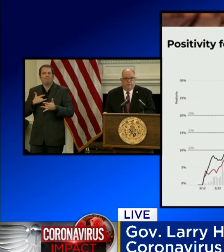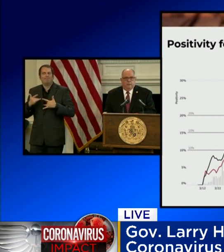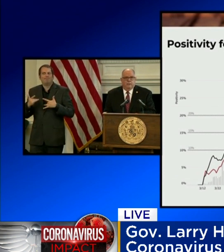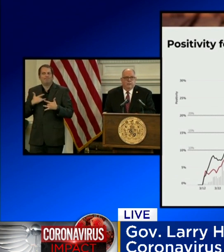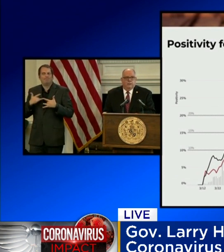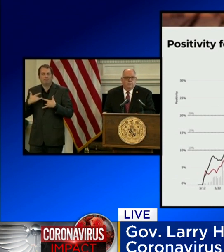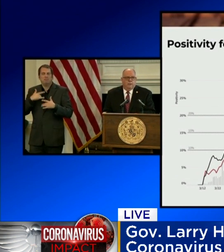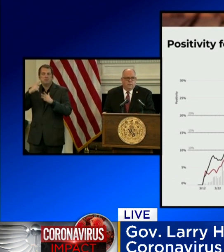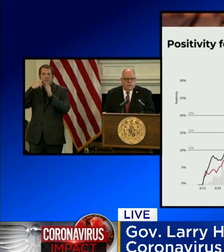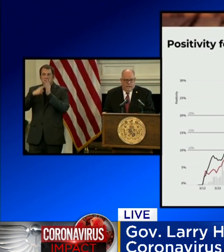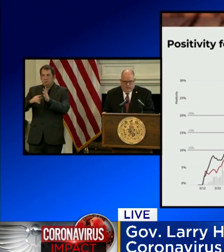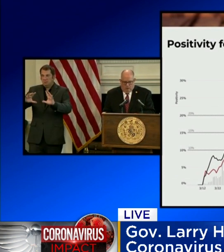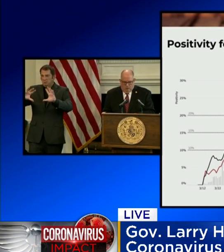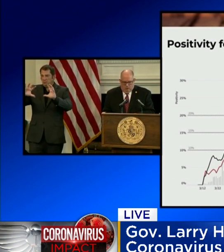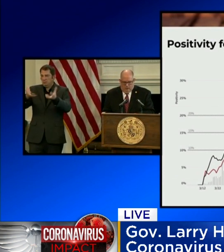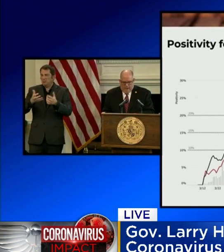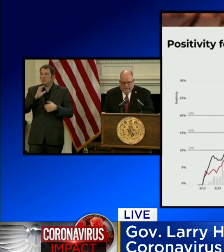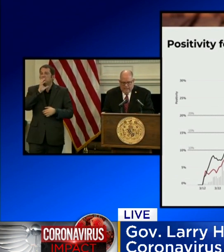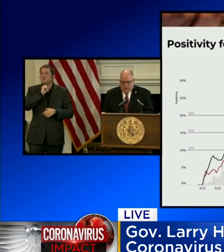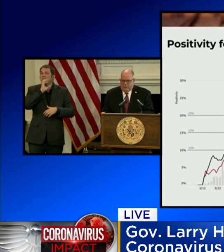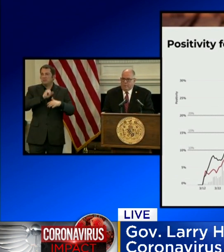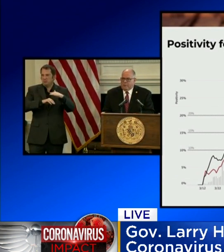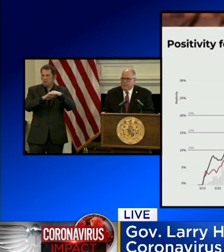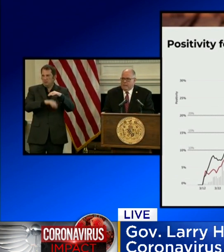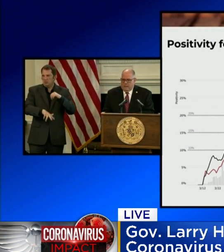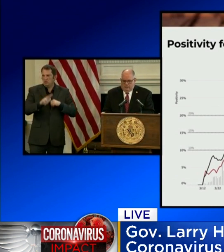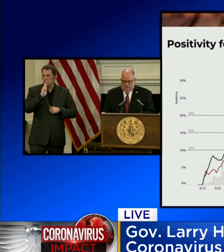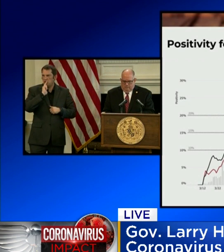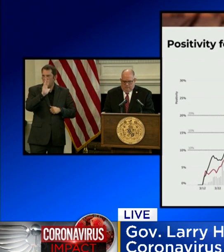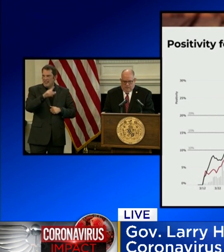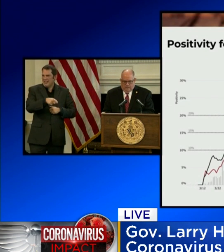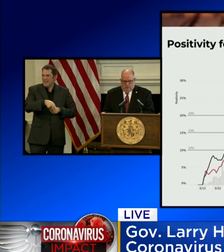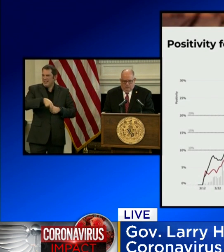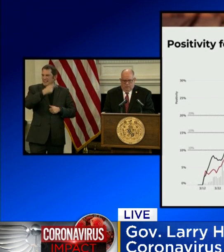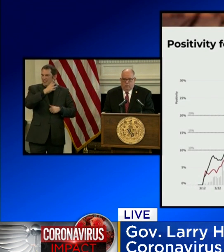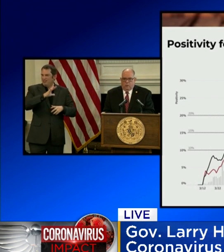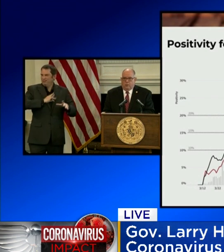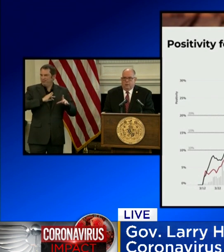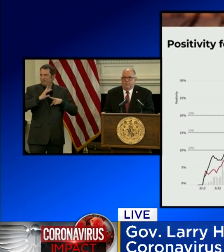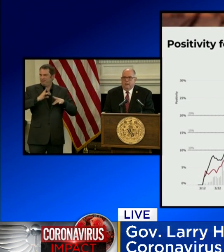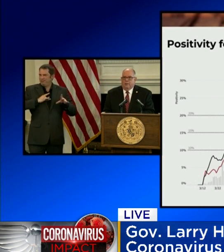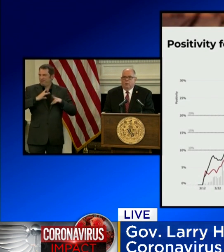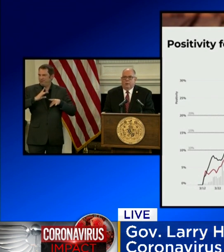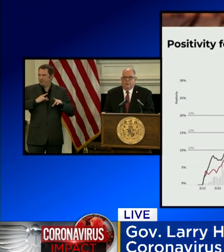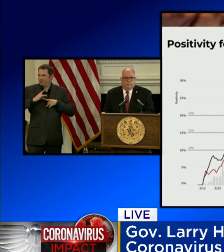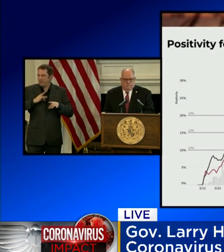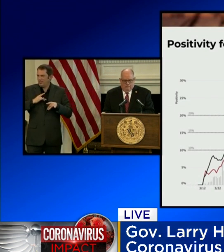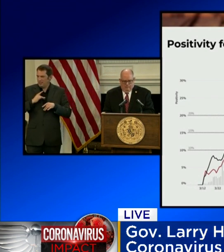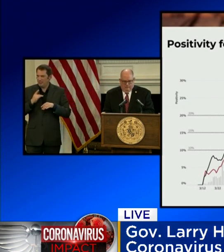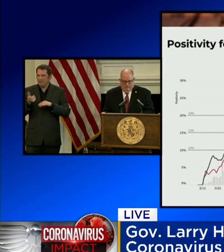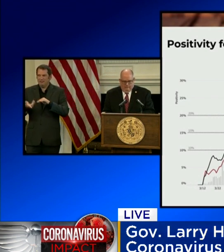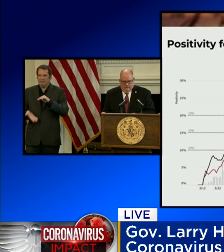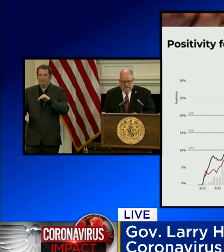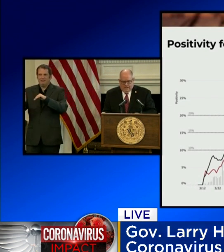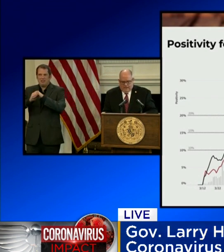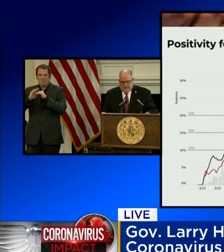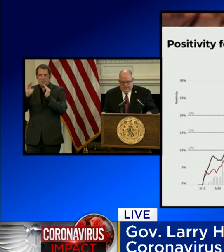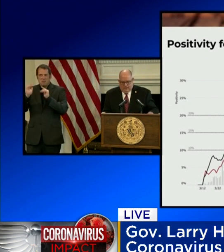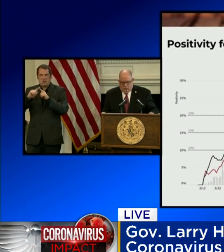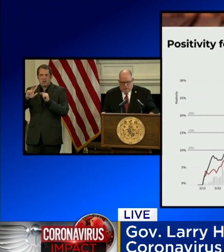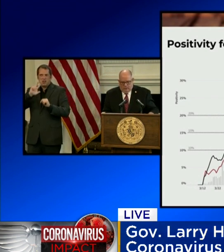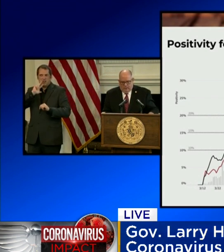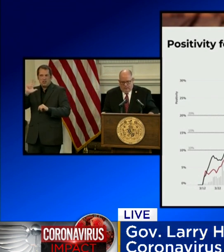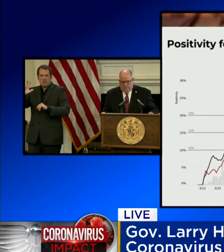35 is now 83% higher than Marylanders who are 35 and older. And